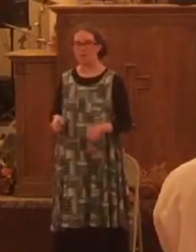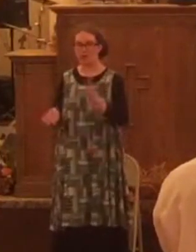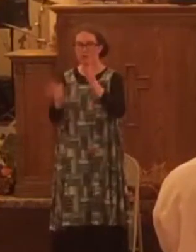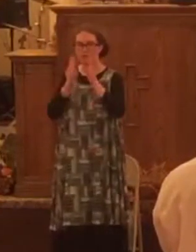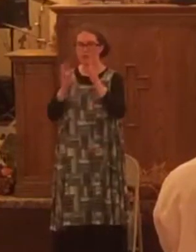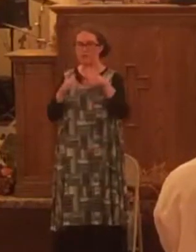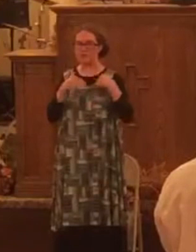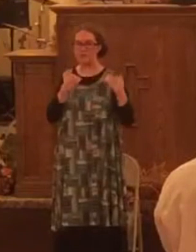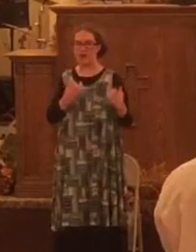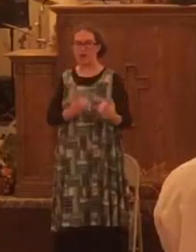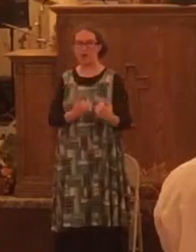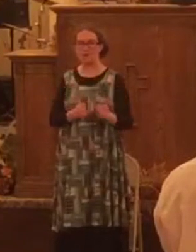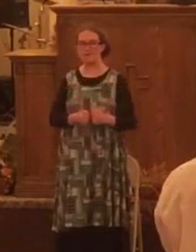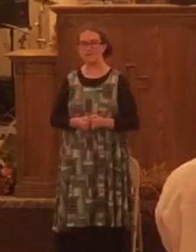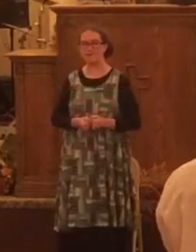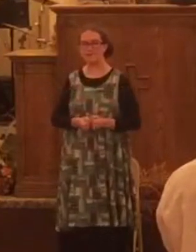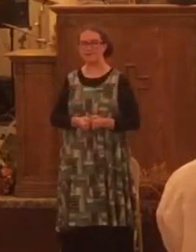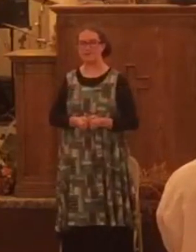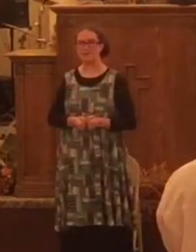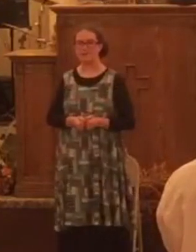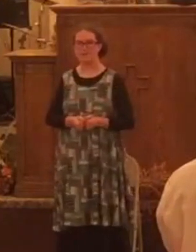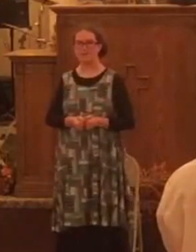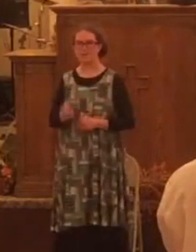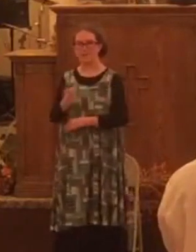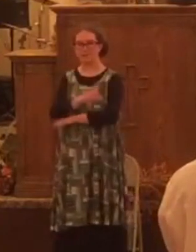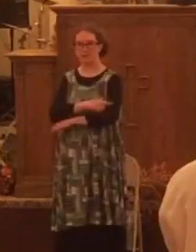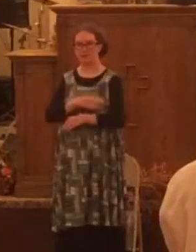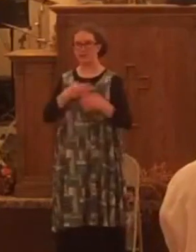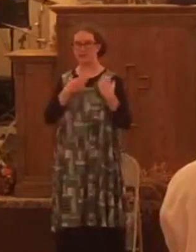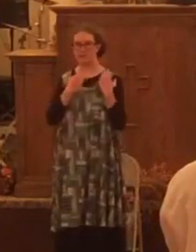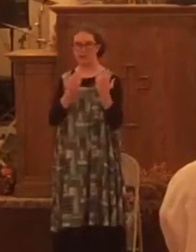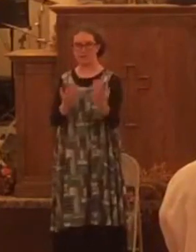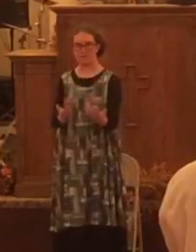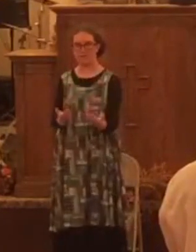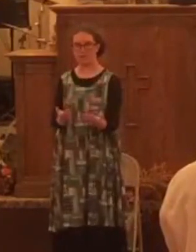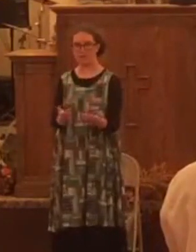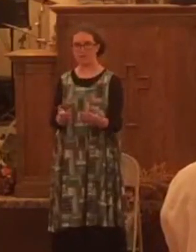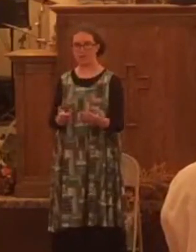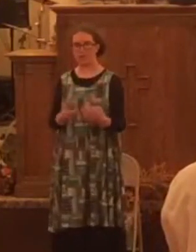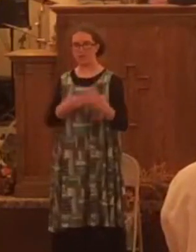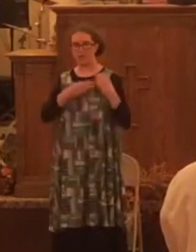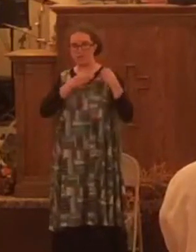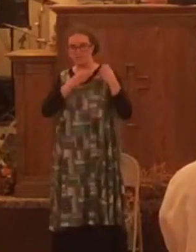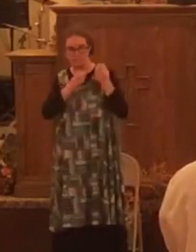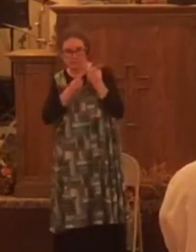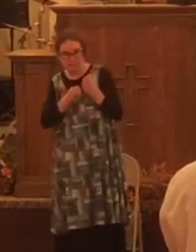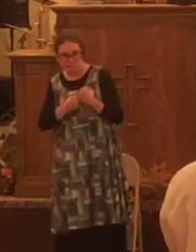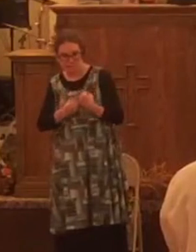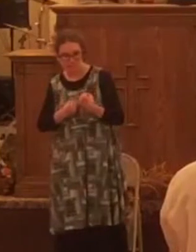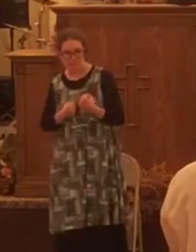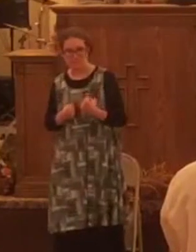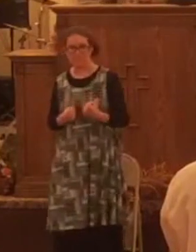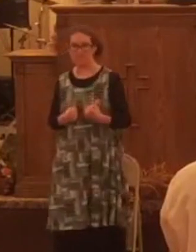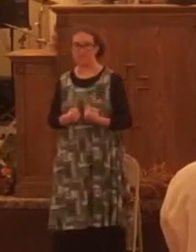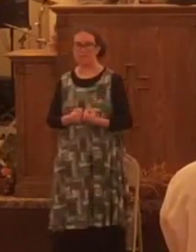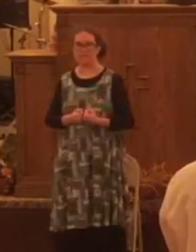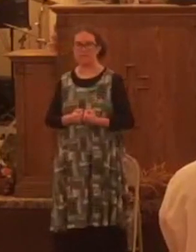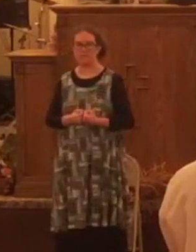spoke to my heart. Laid this message heavy upon me,